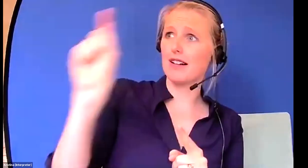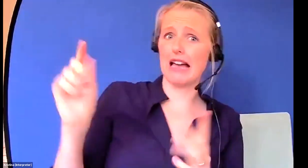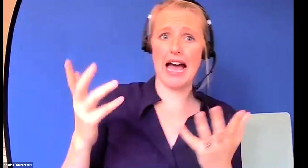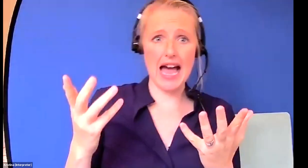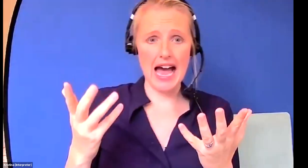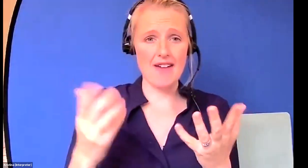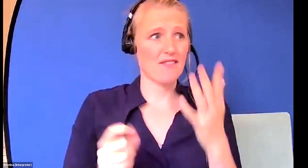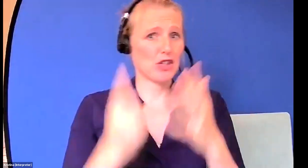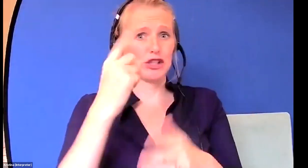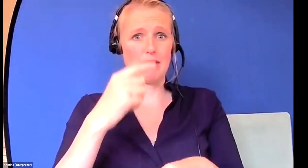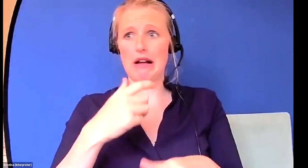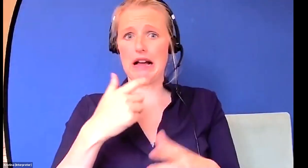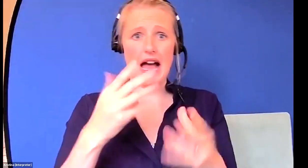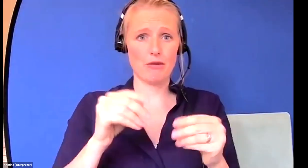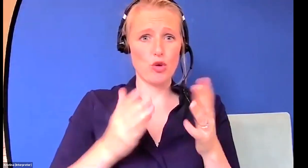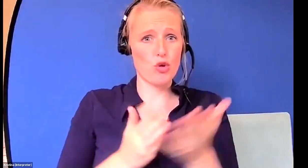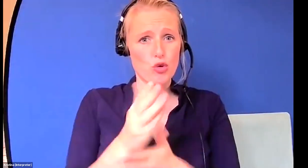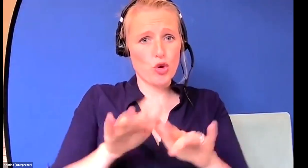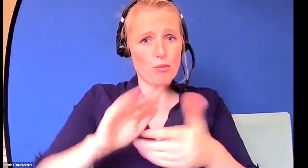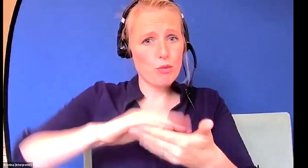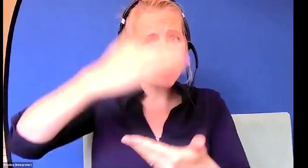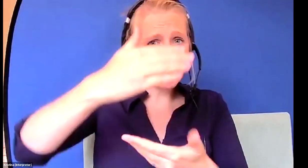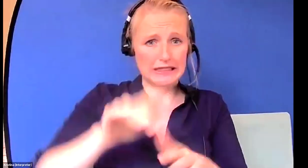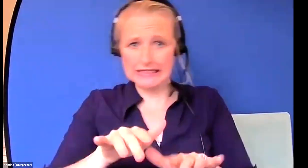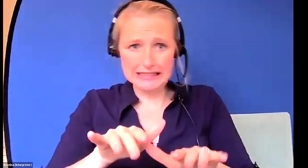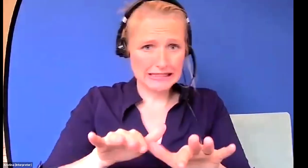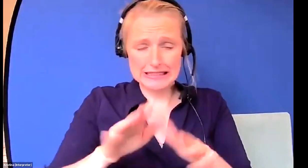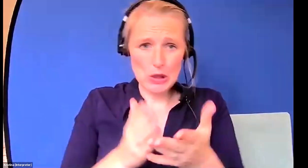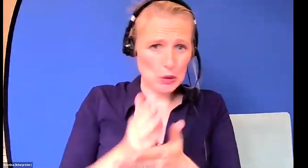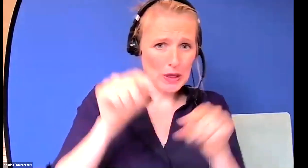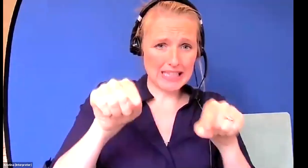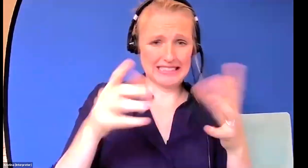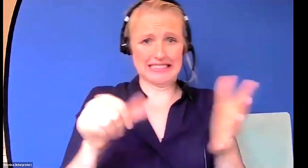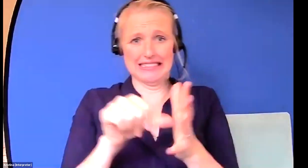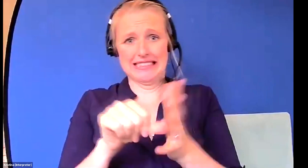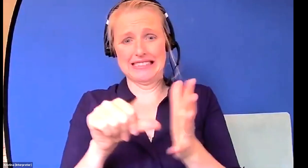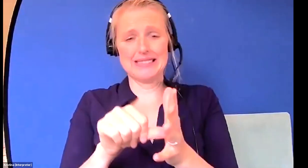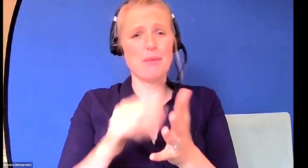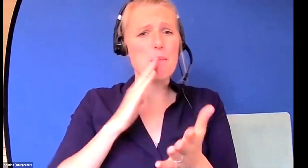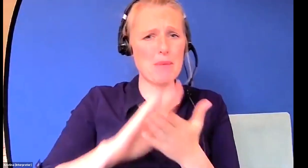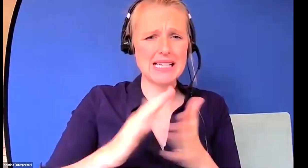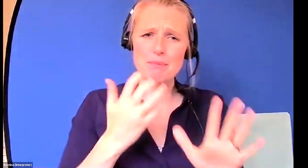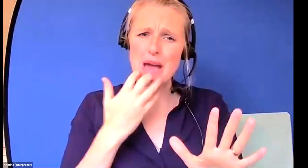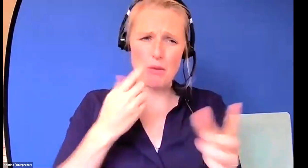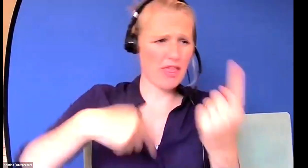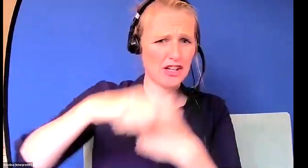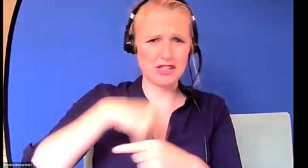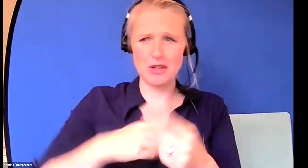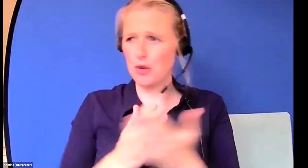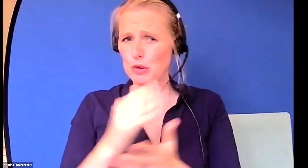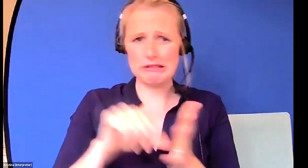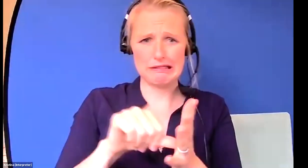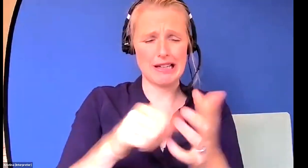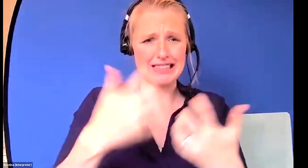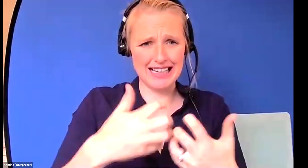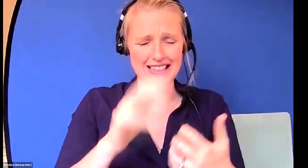for the first time. So if we have any difficulties, please bear with us. But today is also continuing in a really important occasion